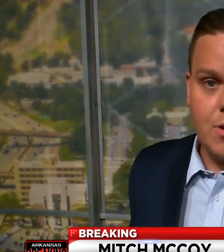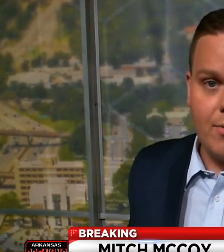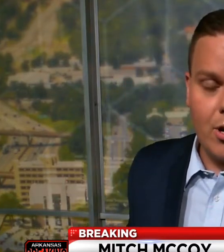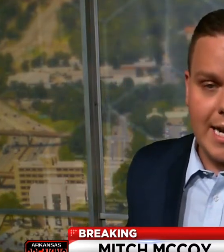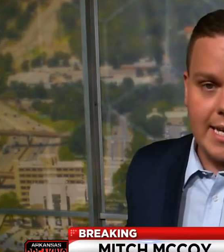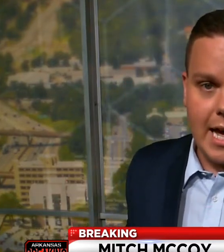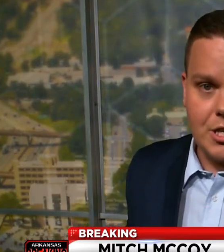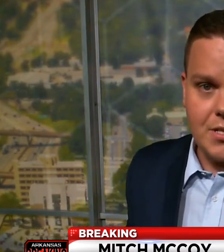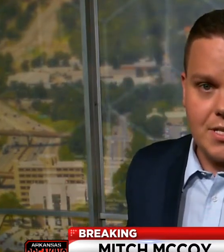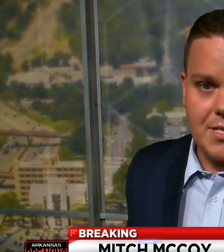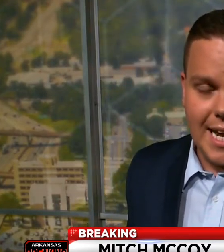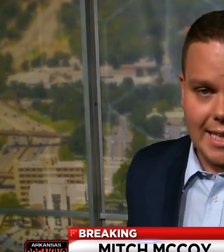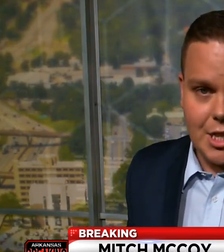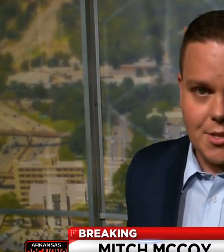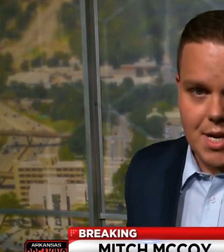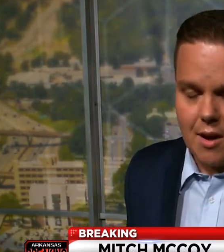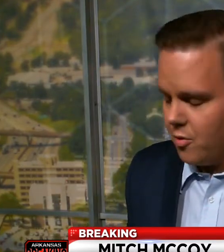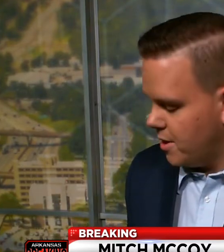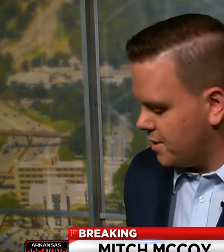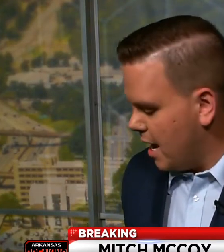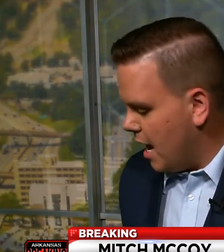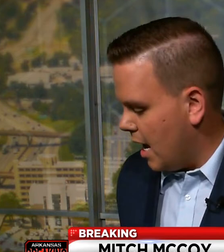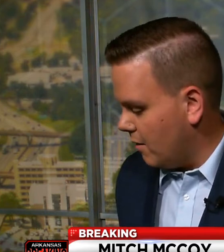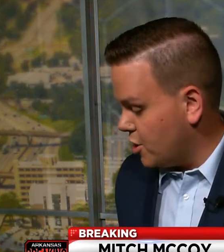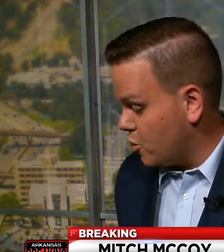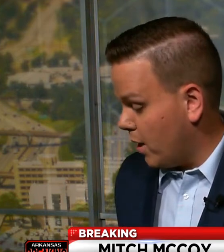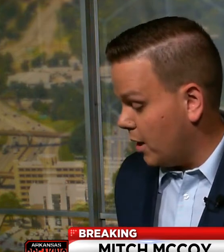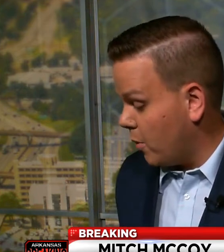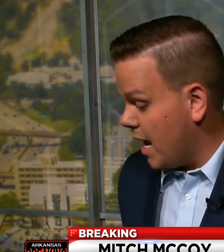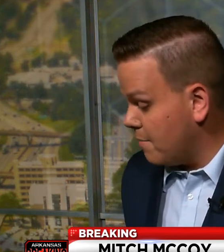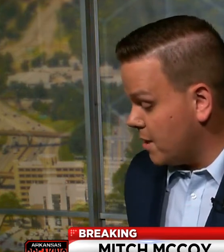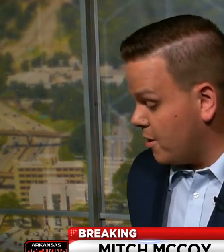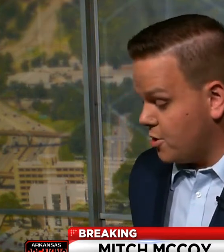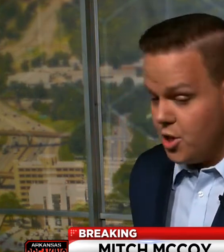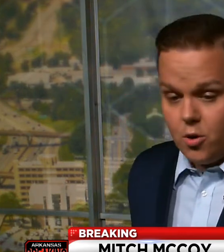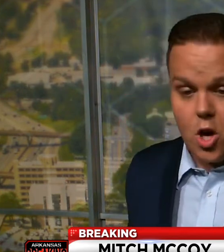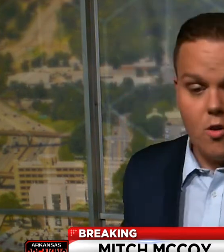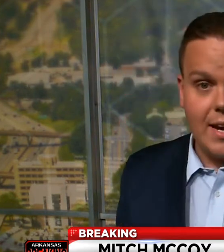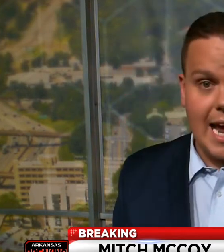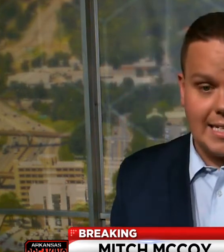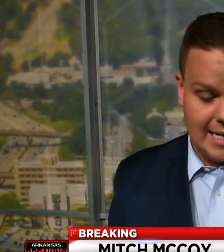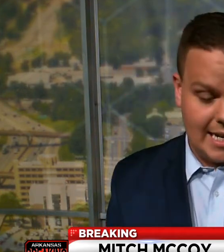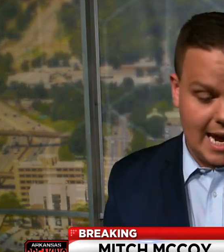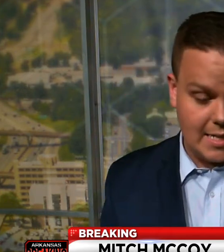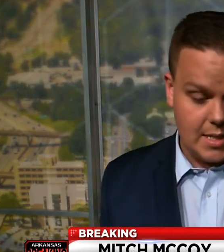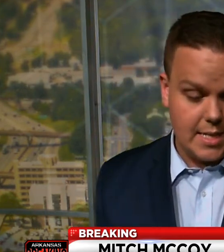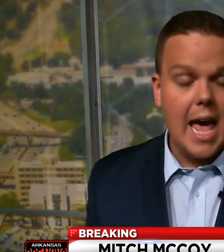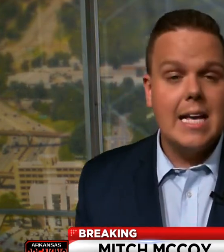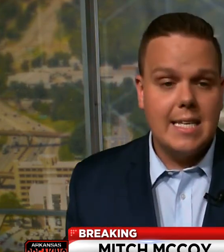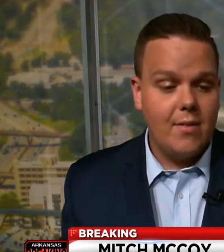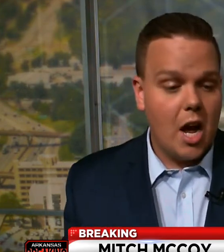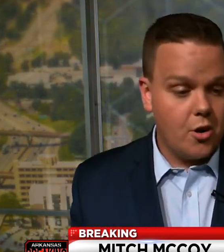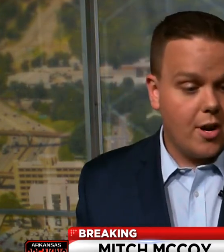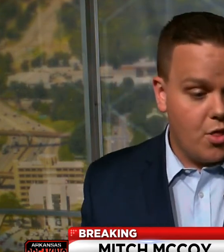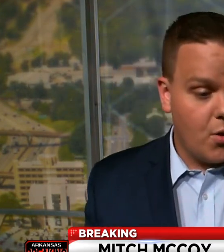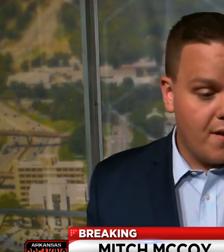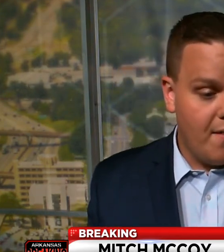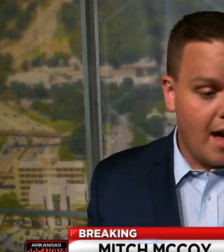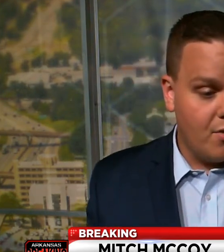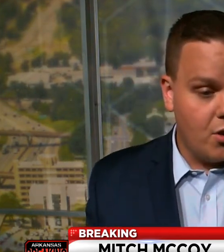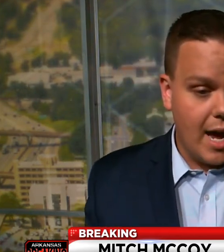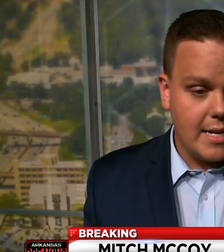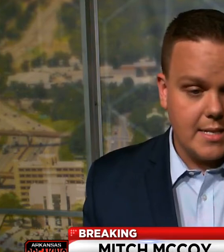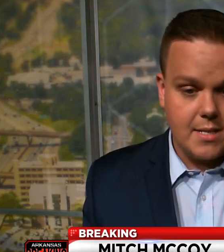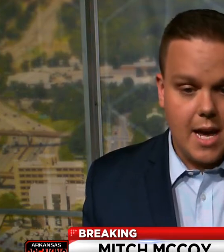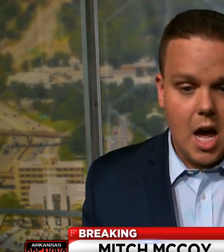listening to Governor Asa Hutchinson's daily news conference. Let's just quickly recap some of those new COVID-19 cases.